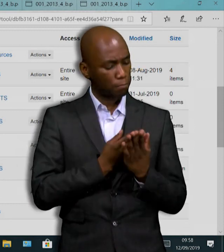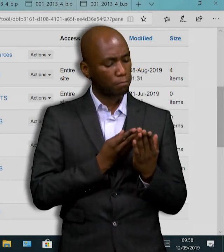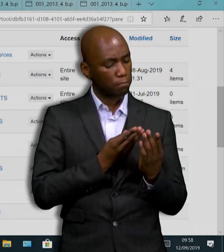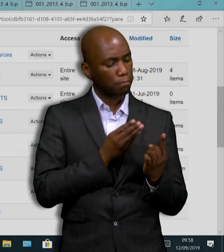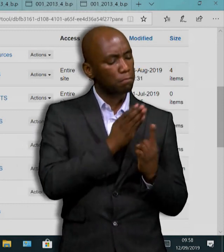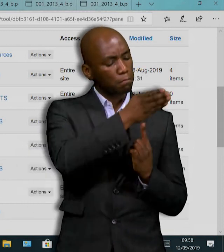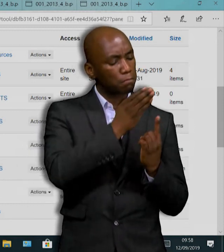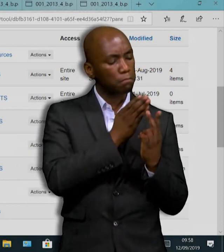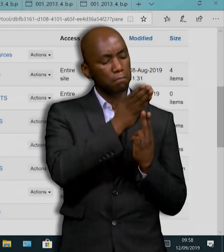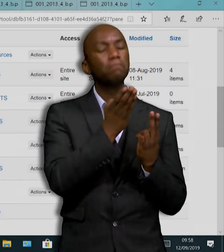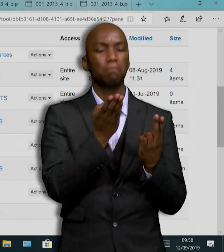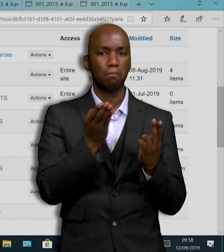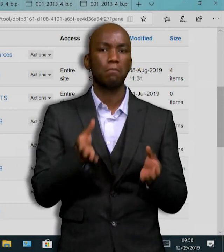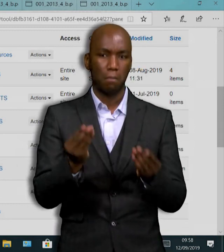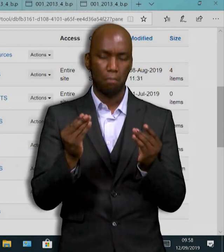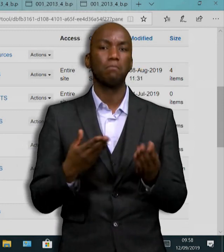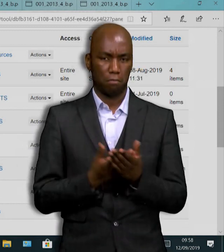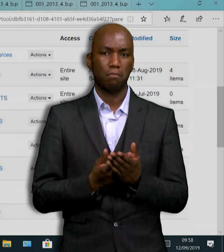own.